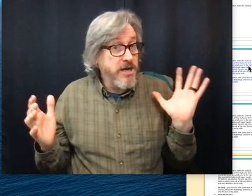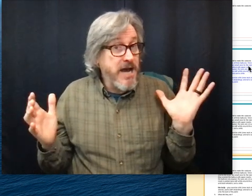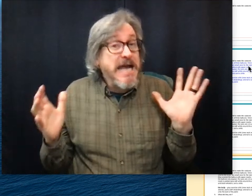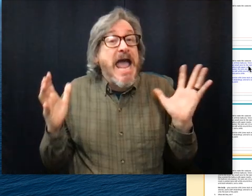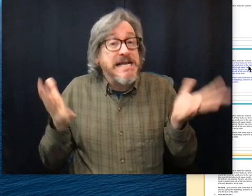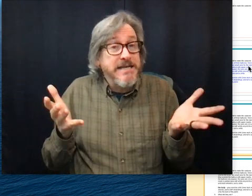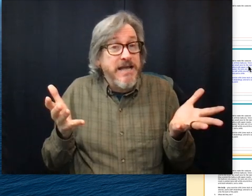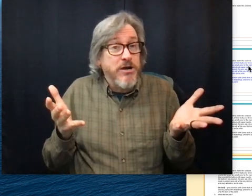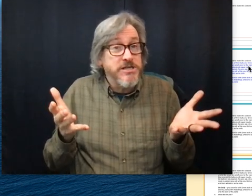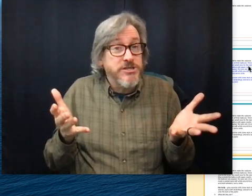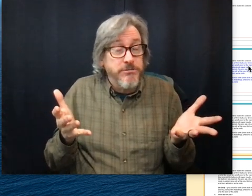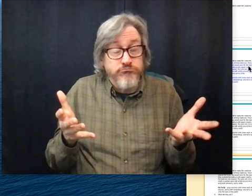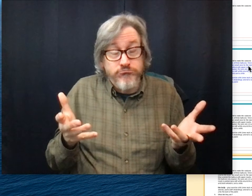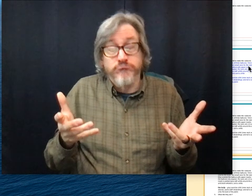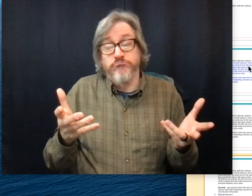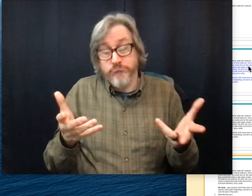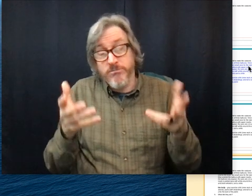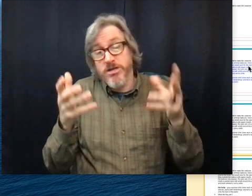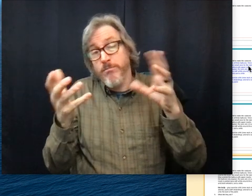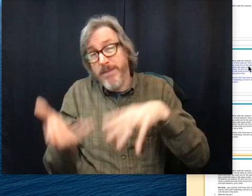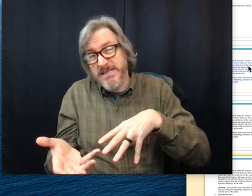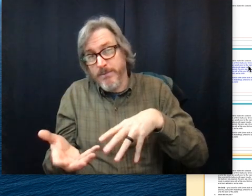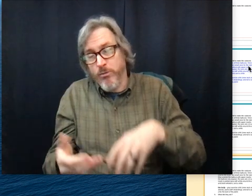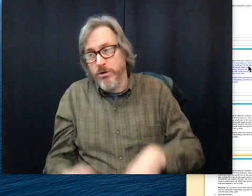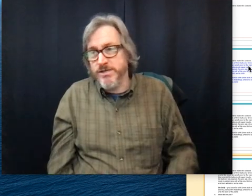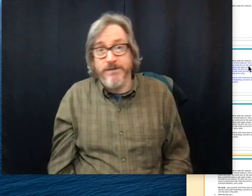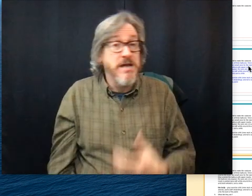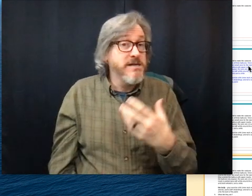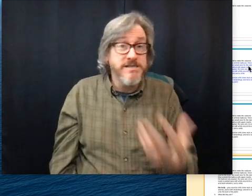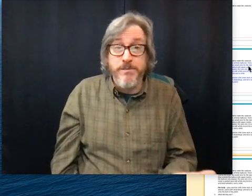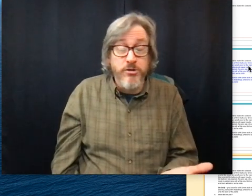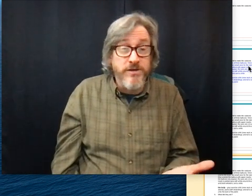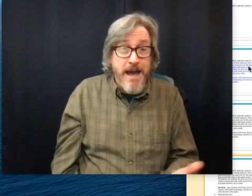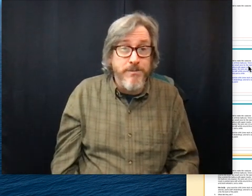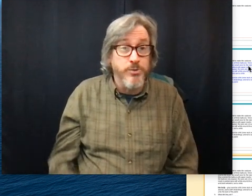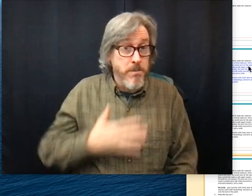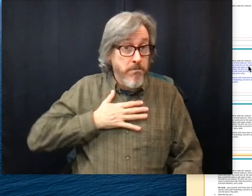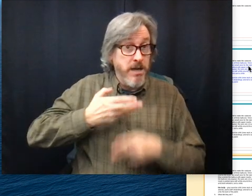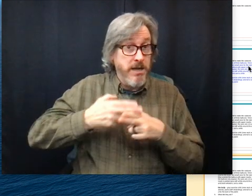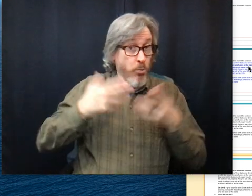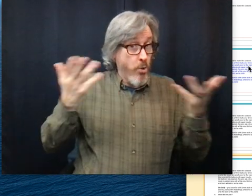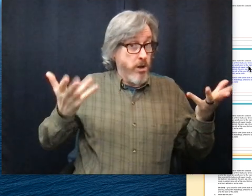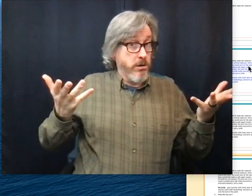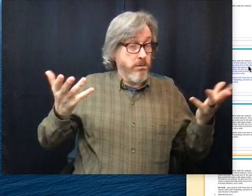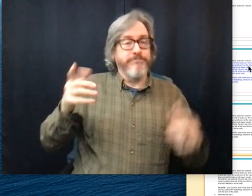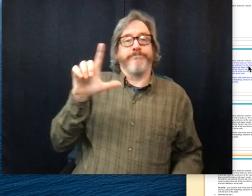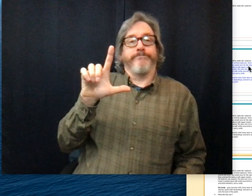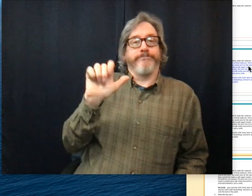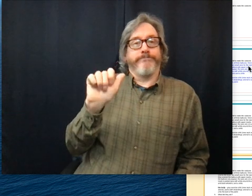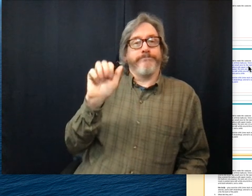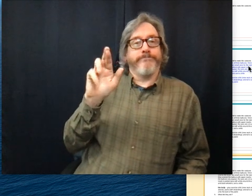So asking that question makes it a little bit more interesting. Similar thing happens with,